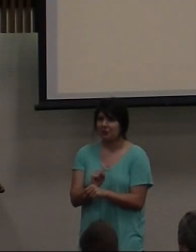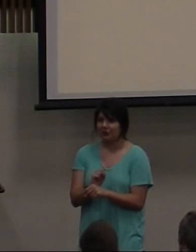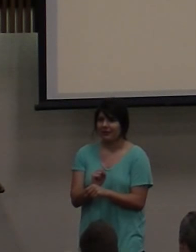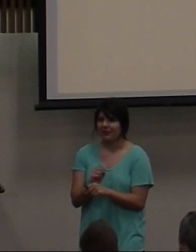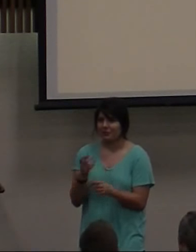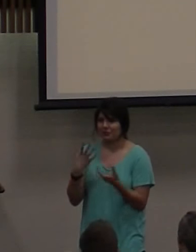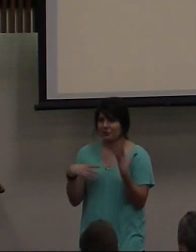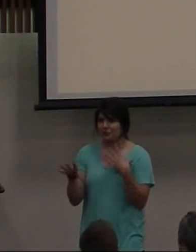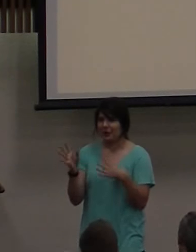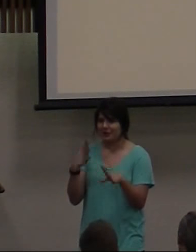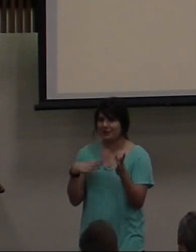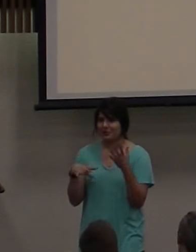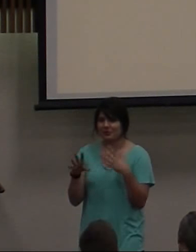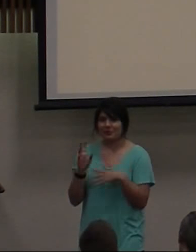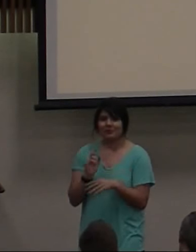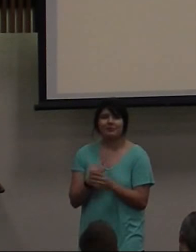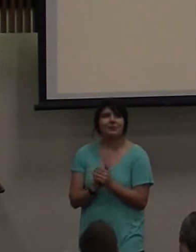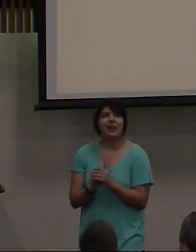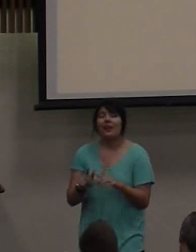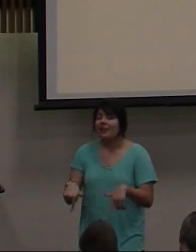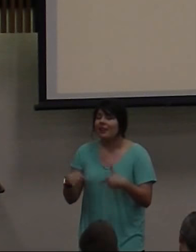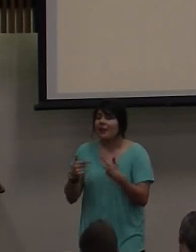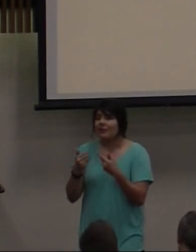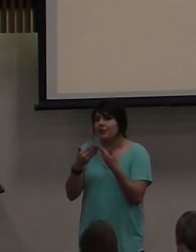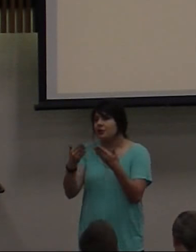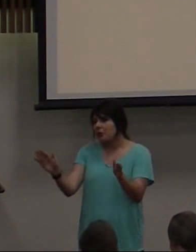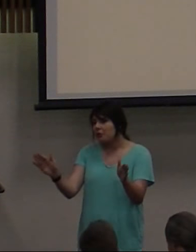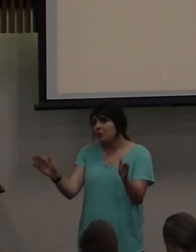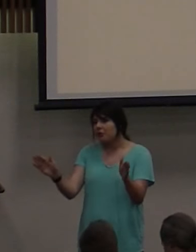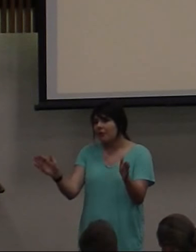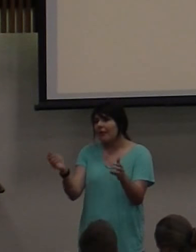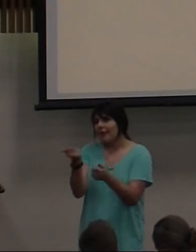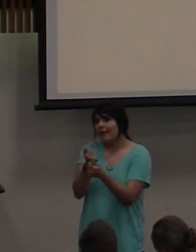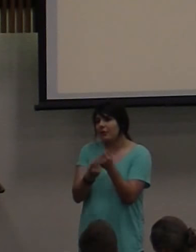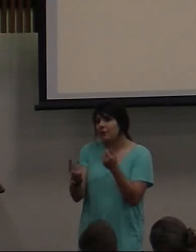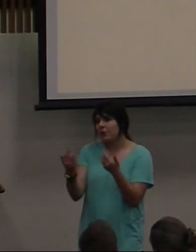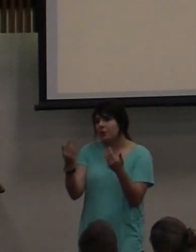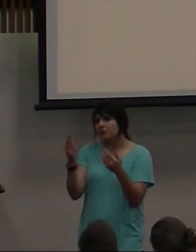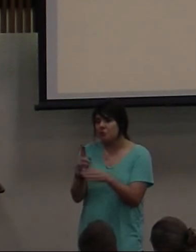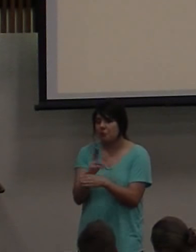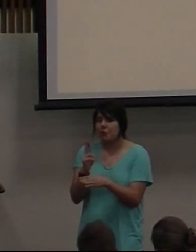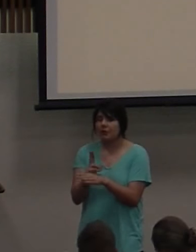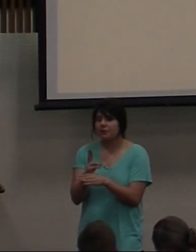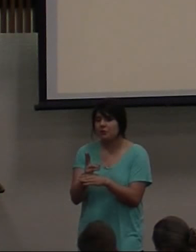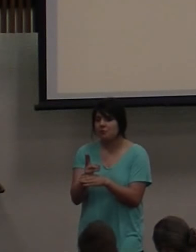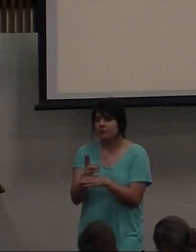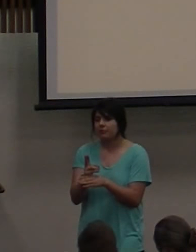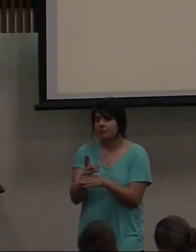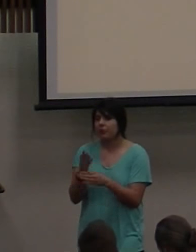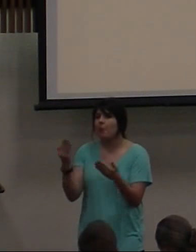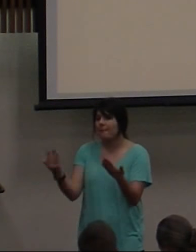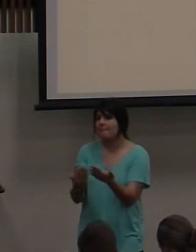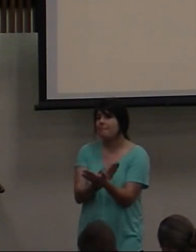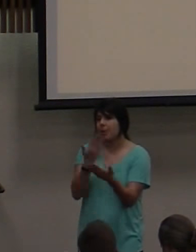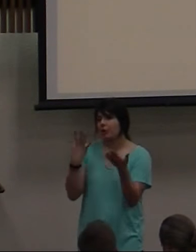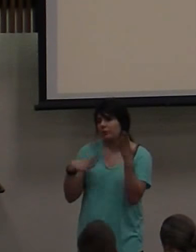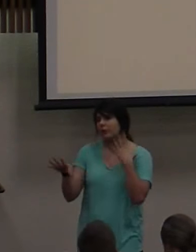but in life in general, everybody wears modern